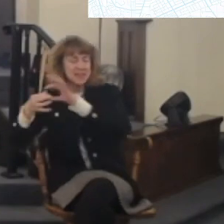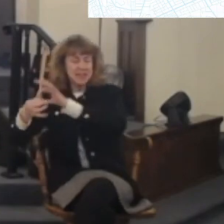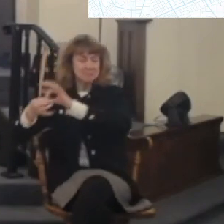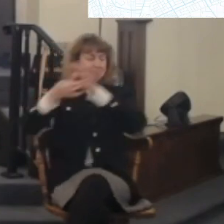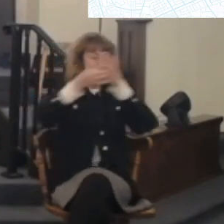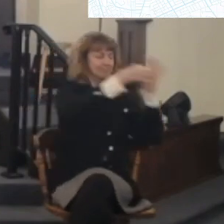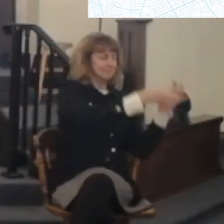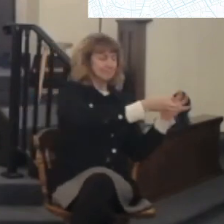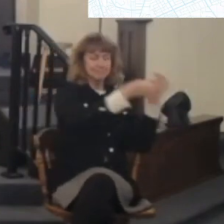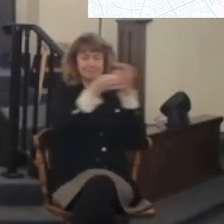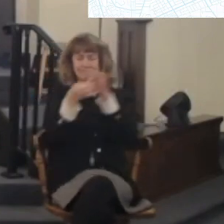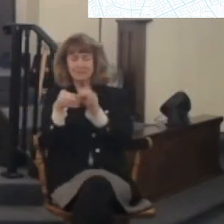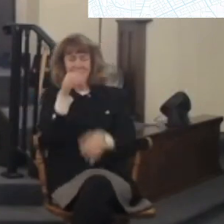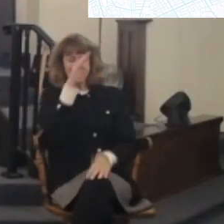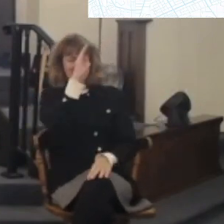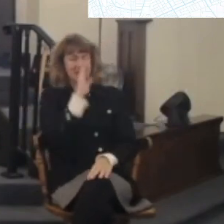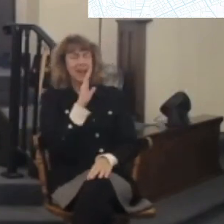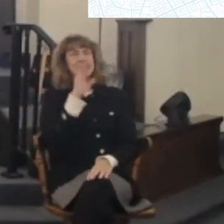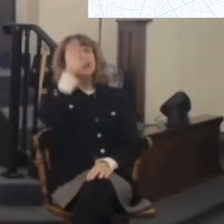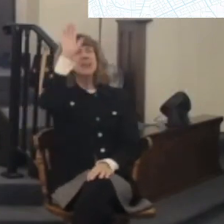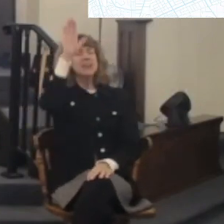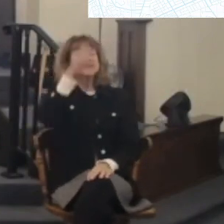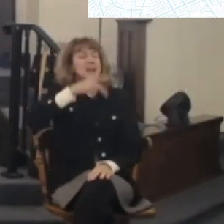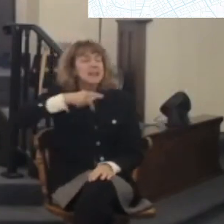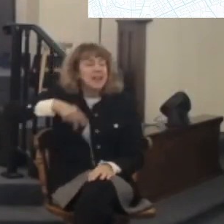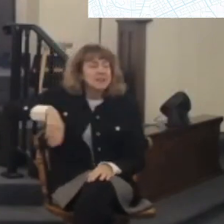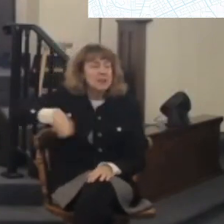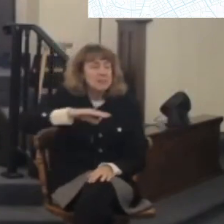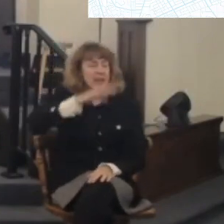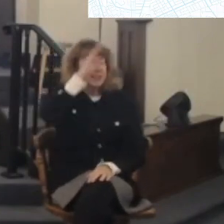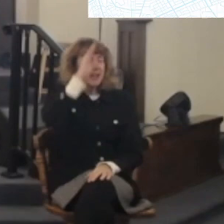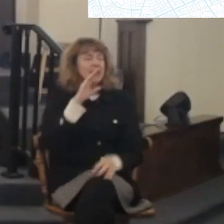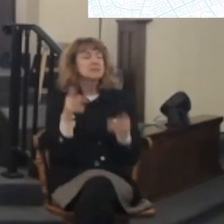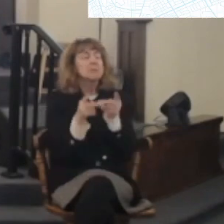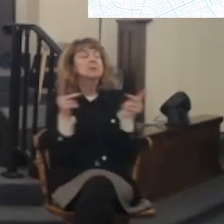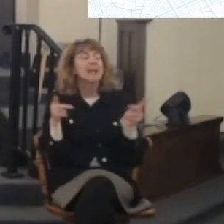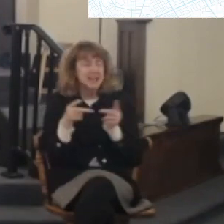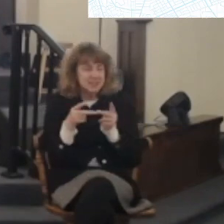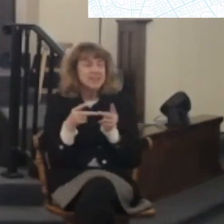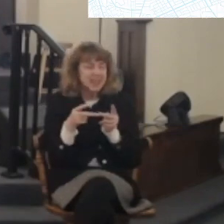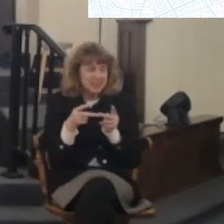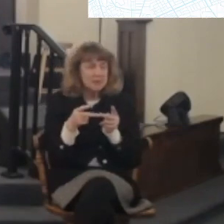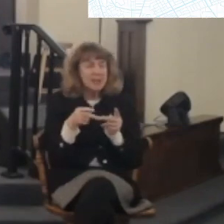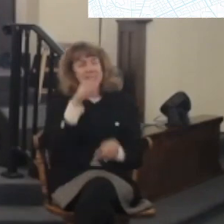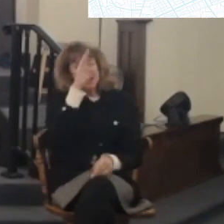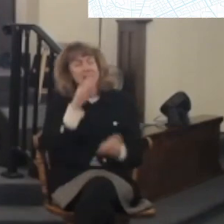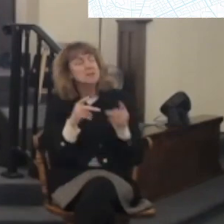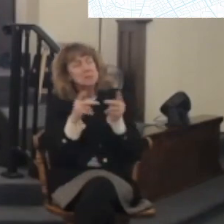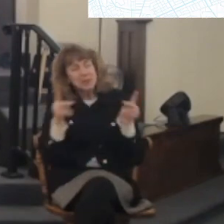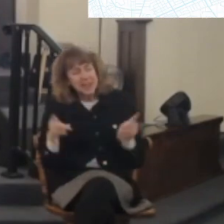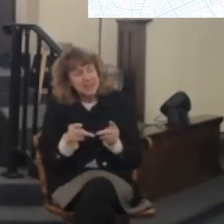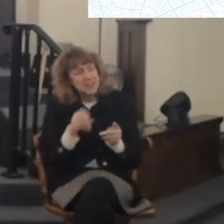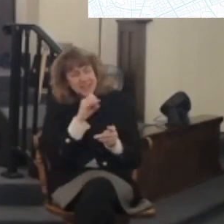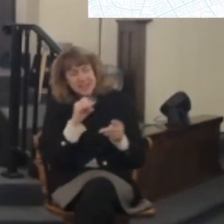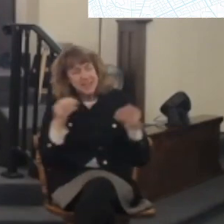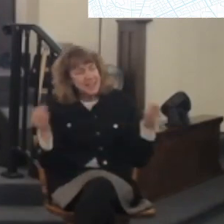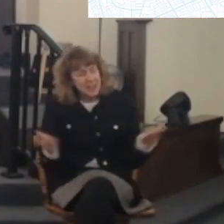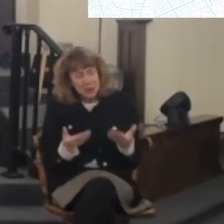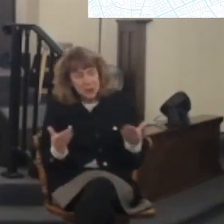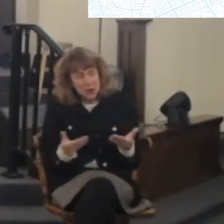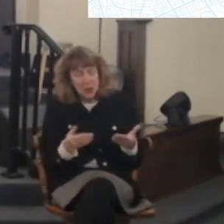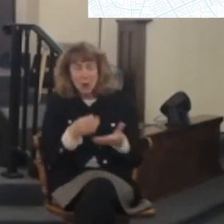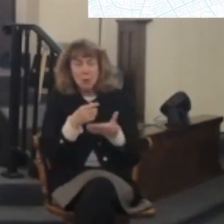The kingdom of God is here. We said that at the beginning of the message. And what are you doing to promote the kingdom of